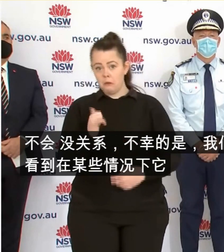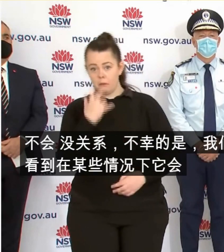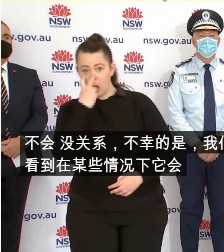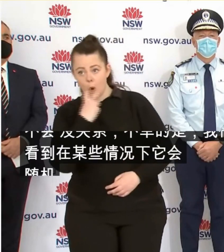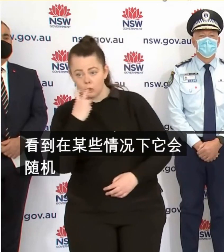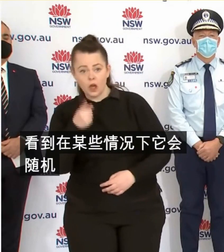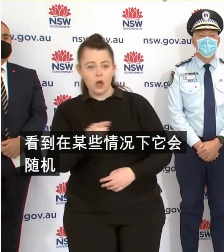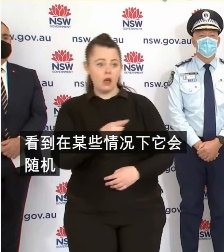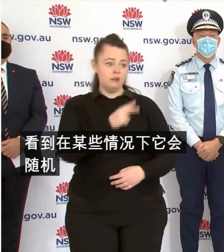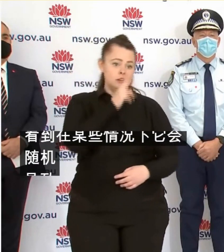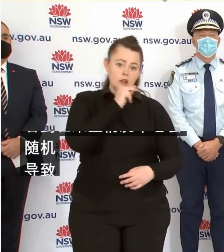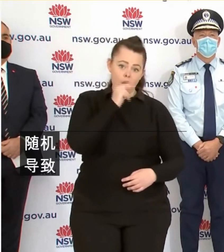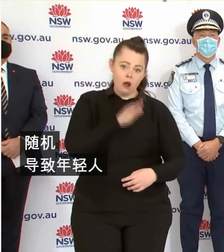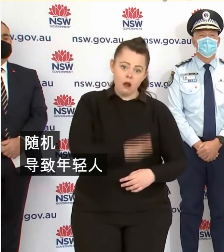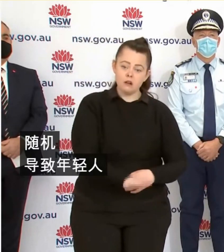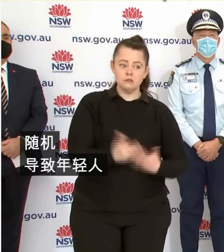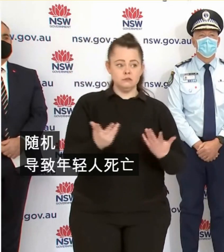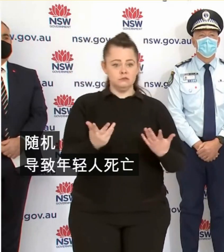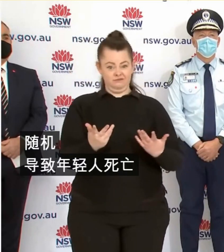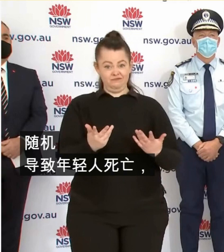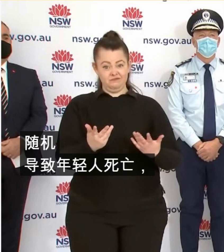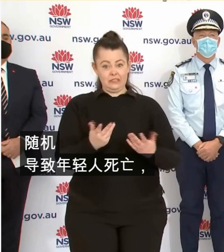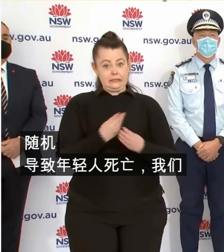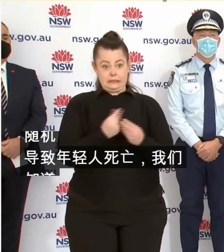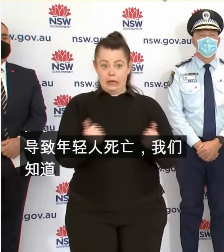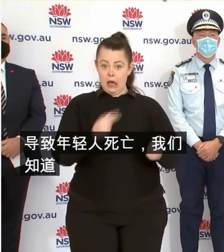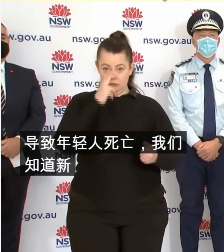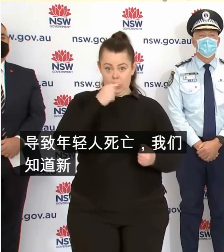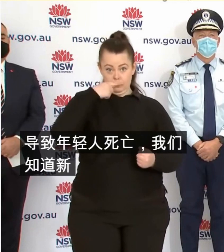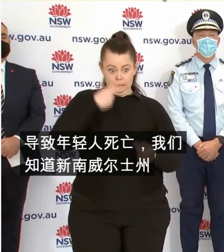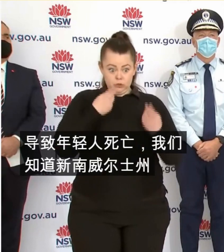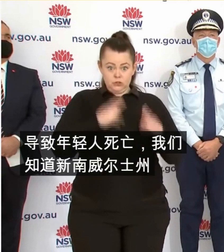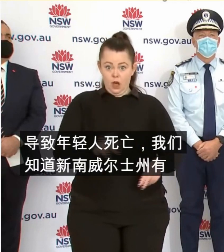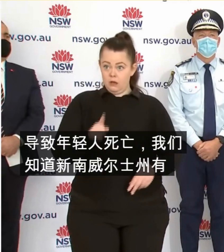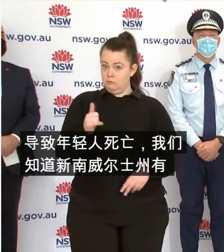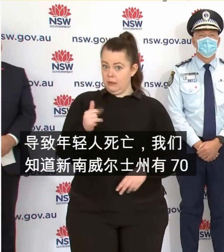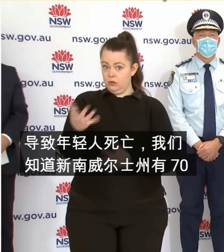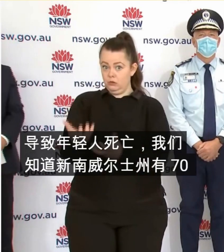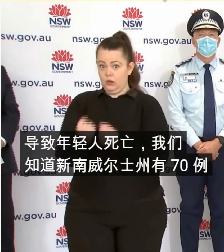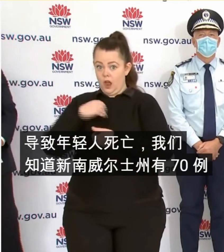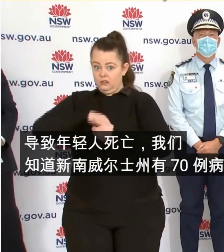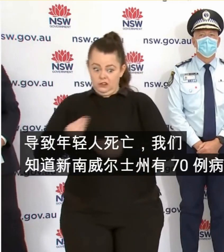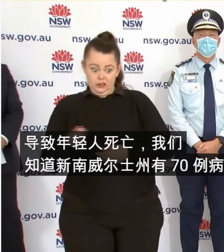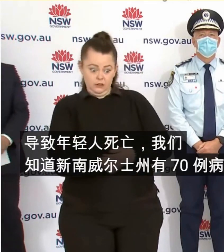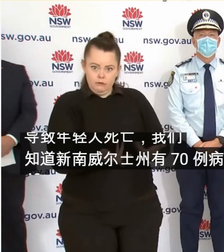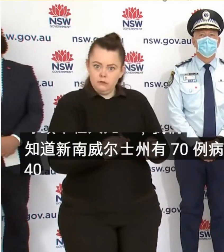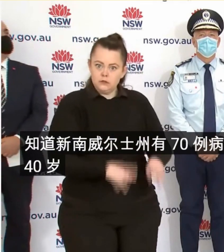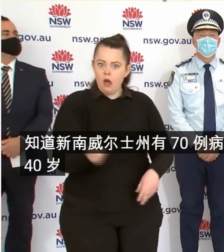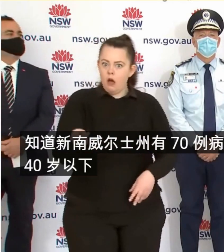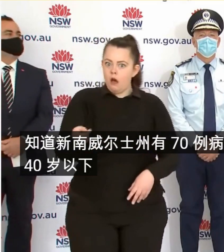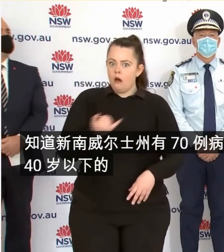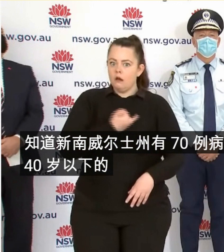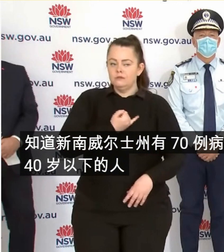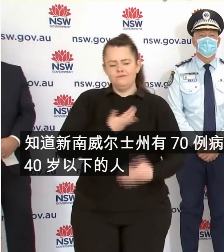some circumstances it has randomly caused death in younger people. And we know in New South Wales 70% of cases